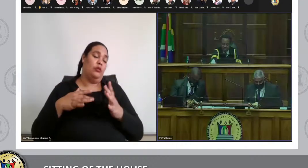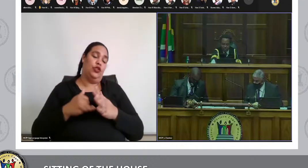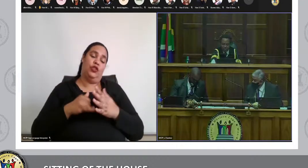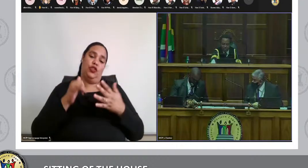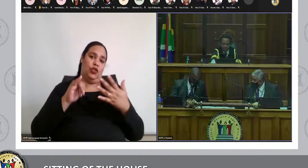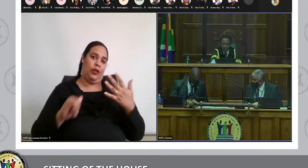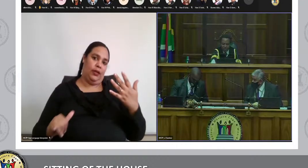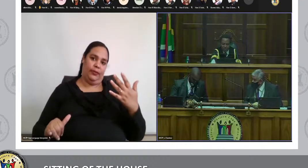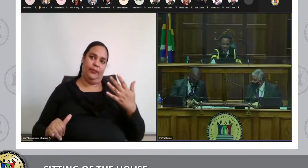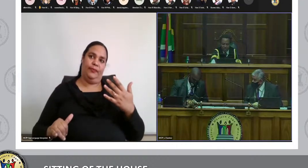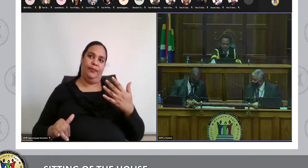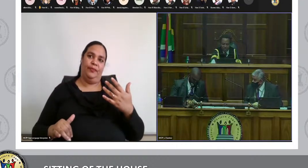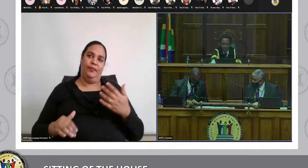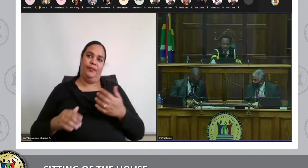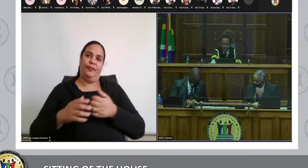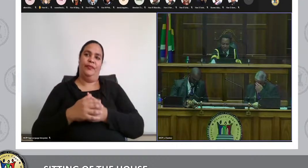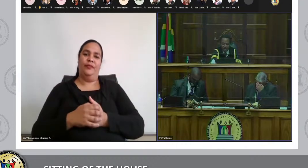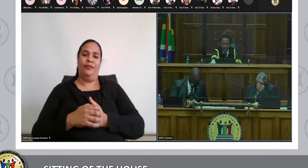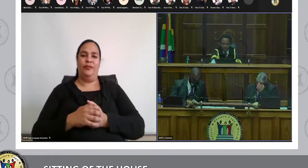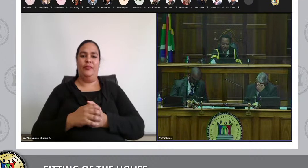Thank you, Honorable Dagmo.